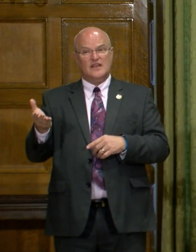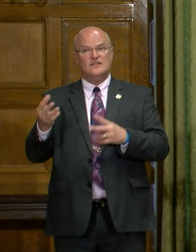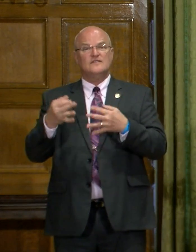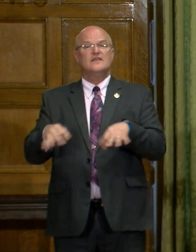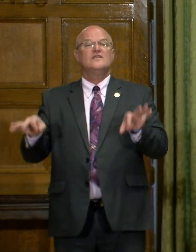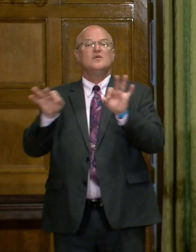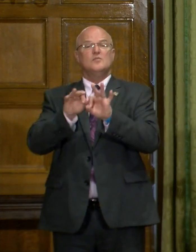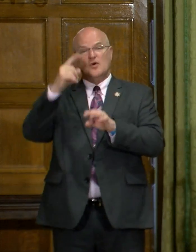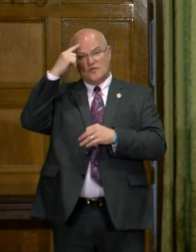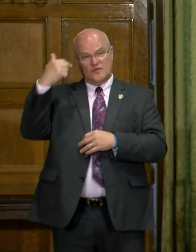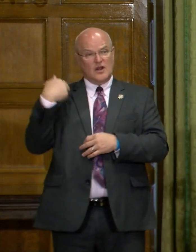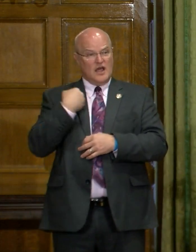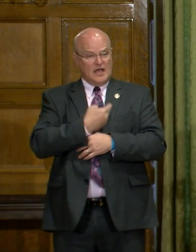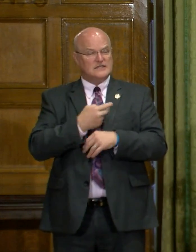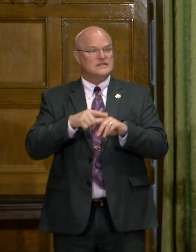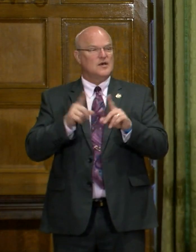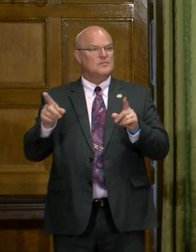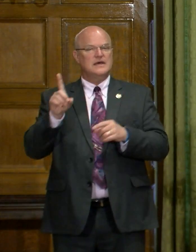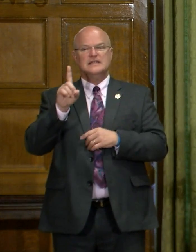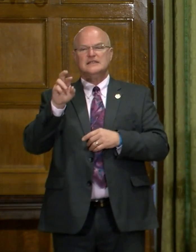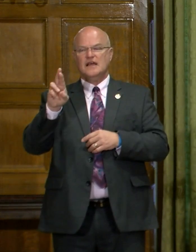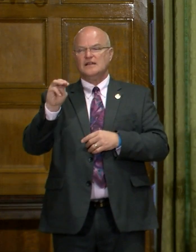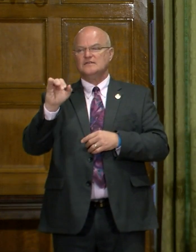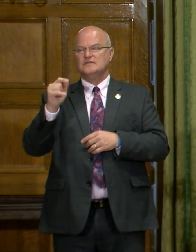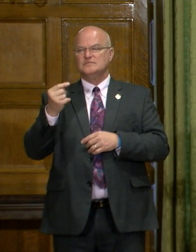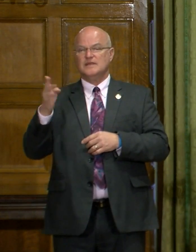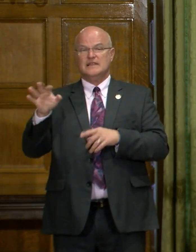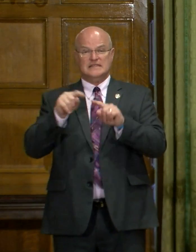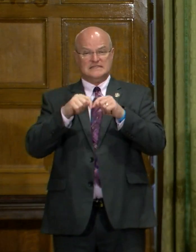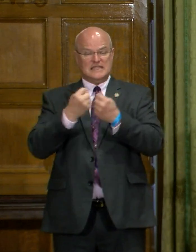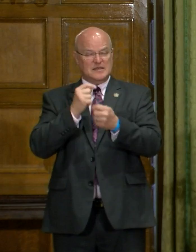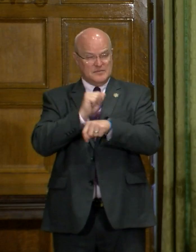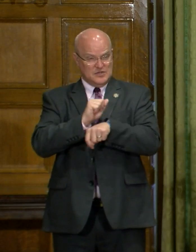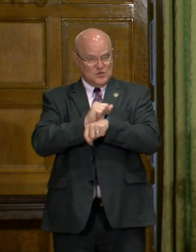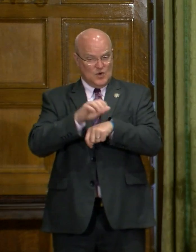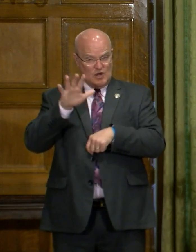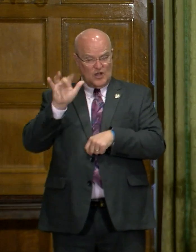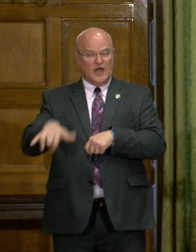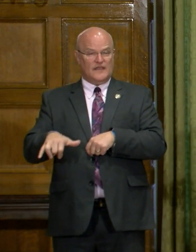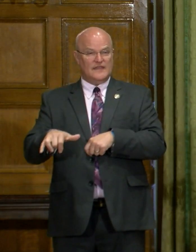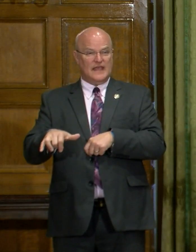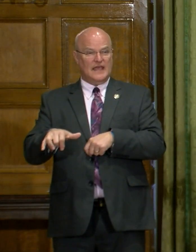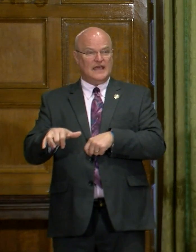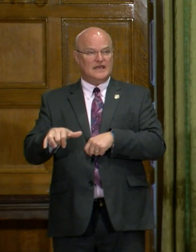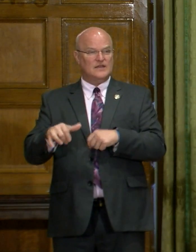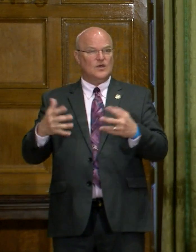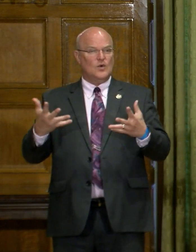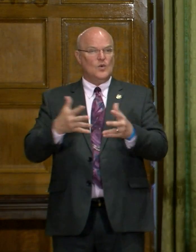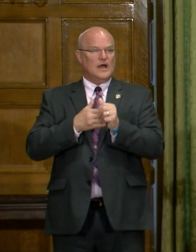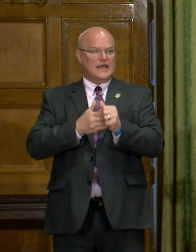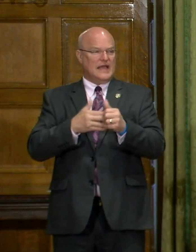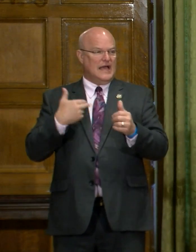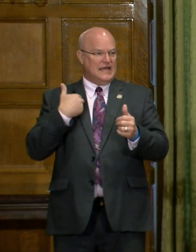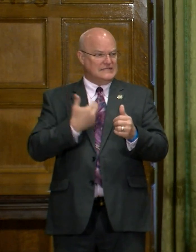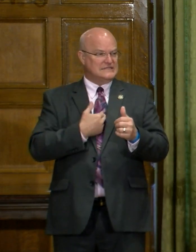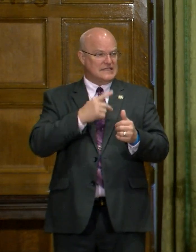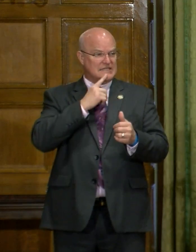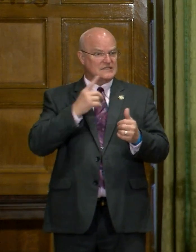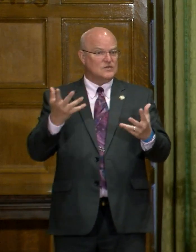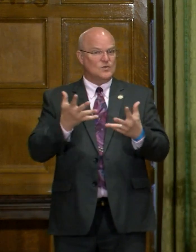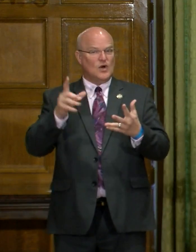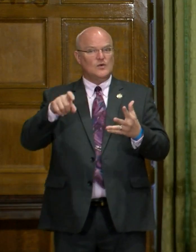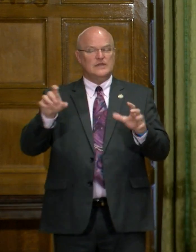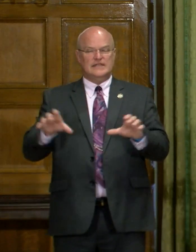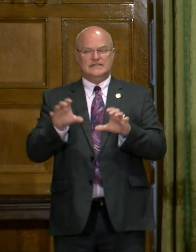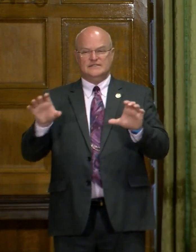very important to us, but Dr. Smith and his team is working that. What guides us is, what do